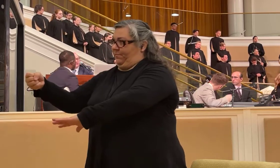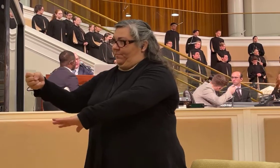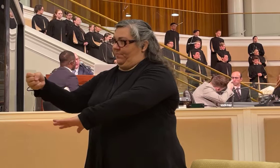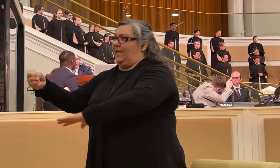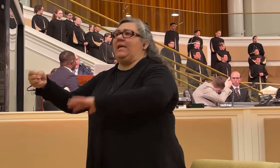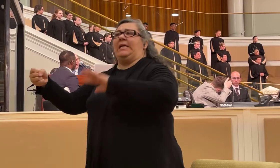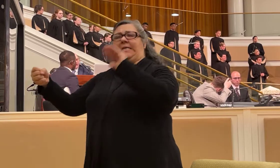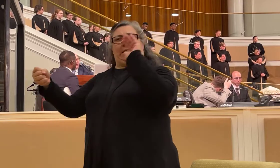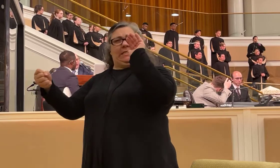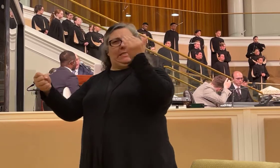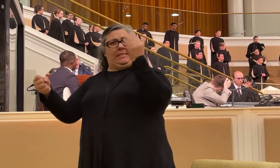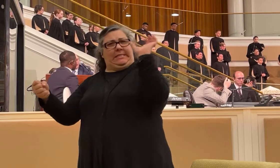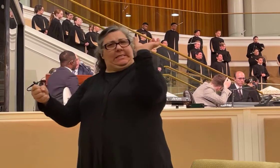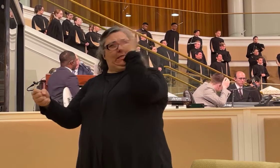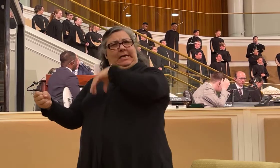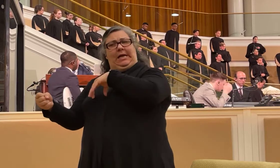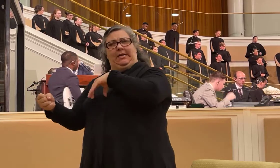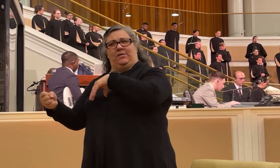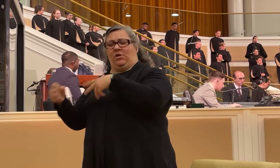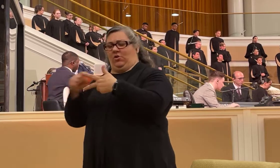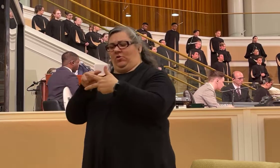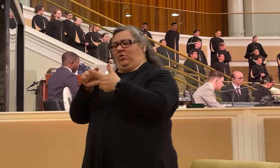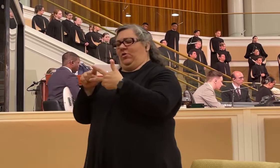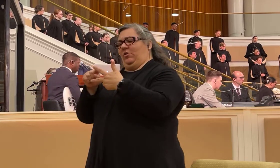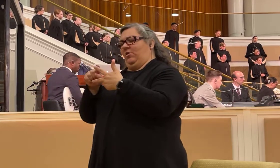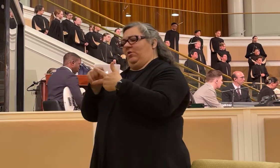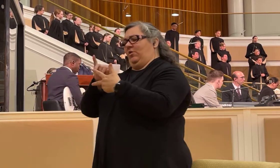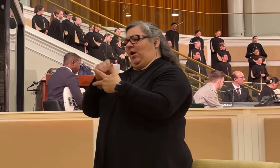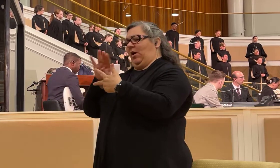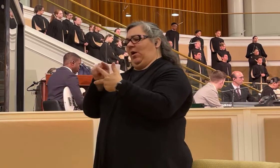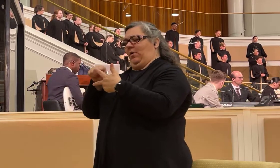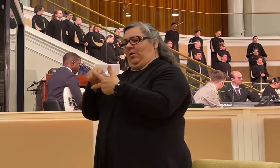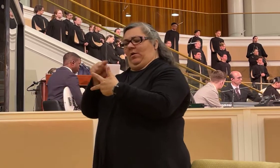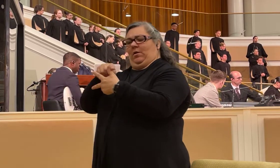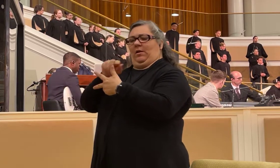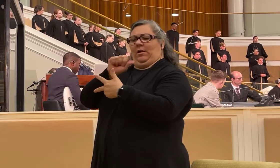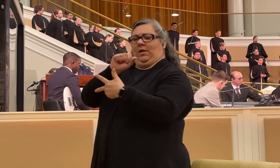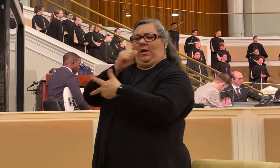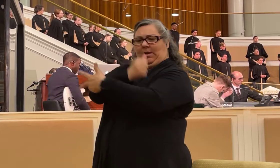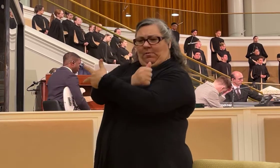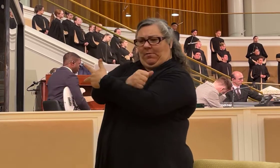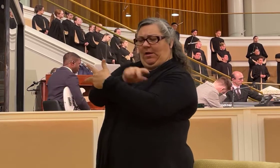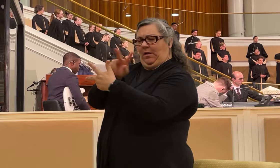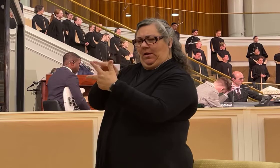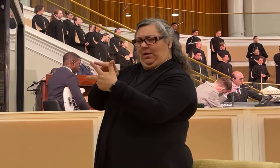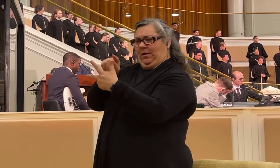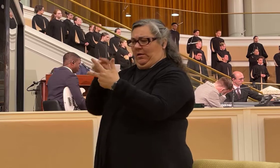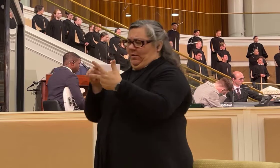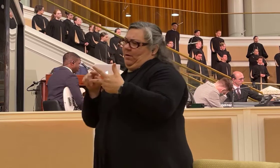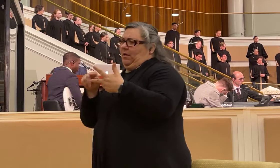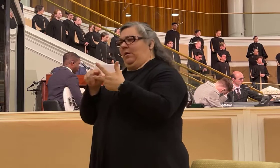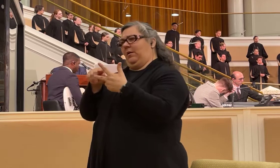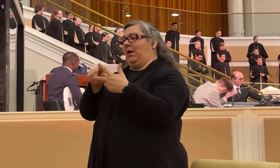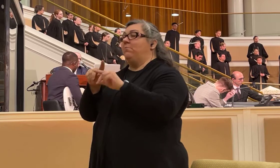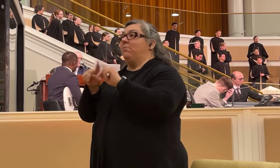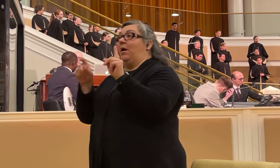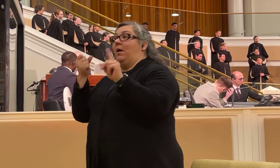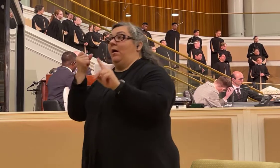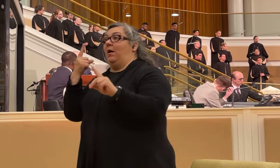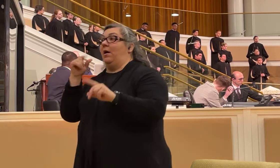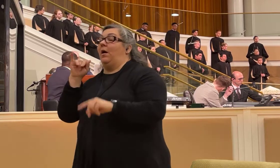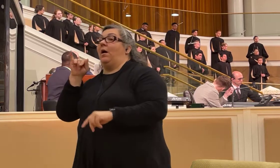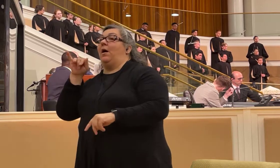seems preposterous when you look at Jacob and when you look at Abraham. But the truth is